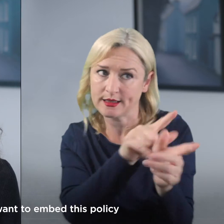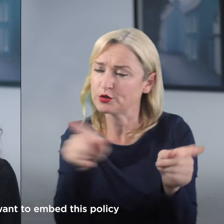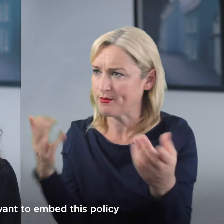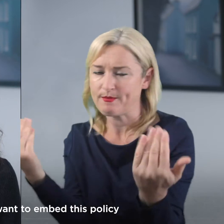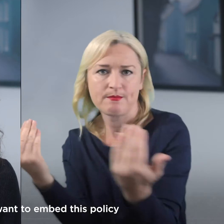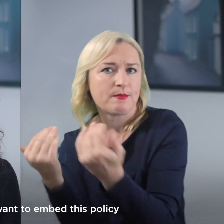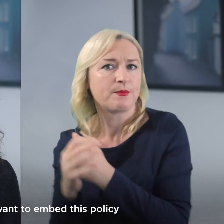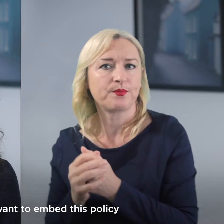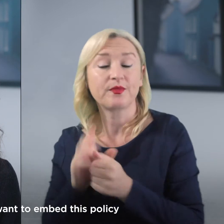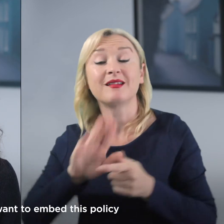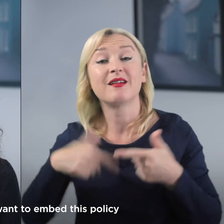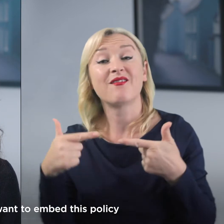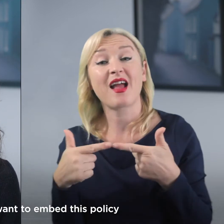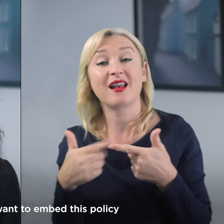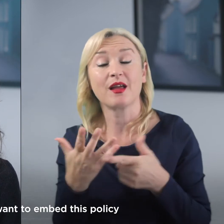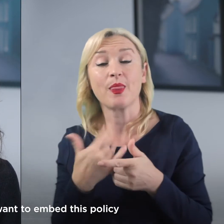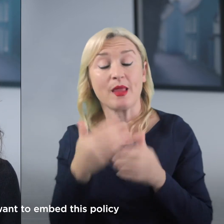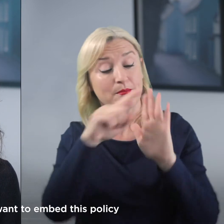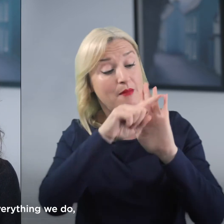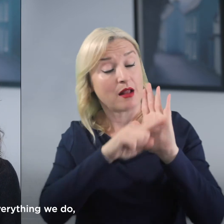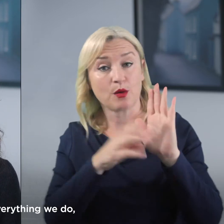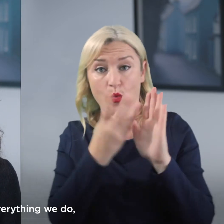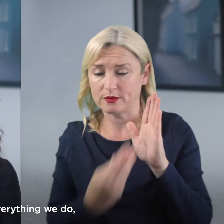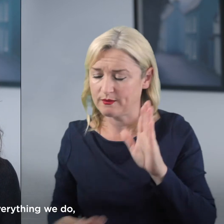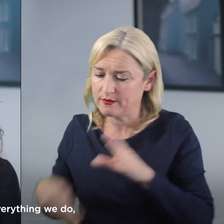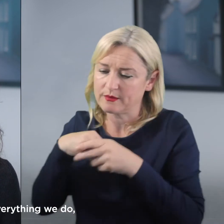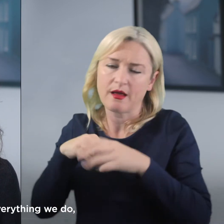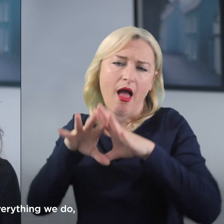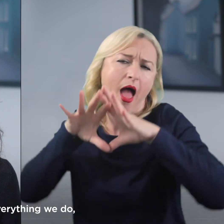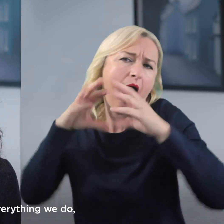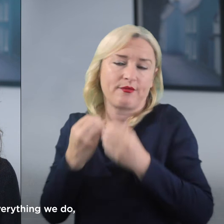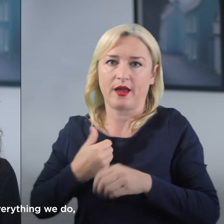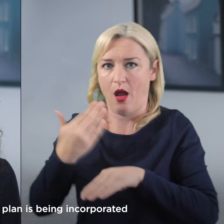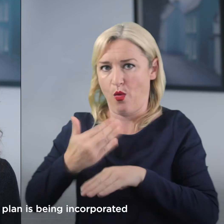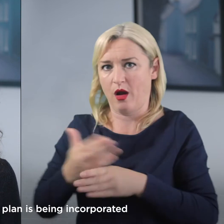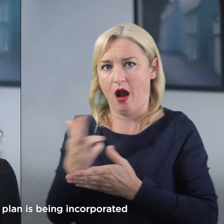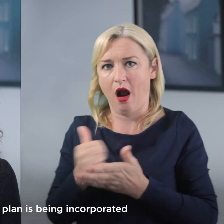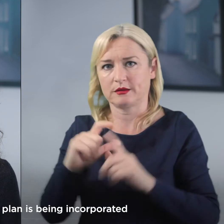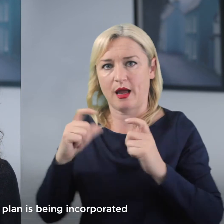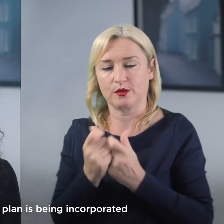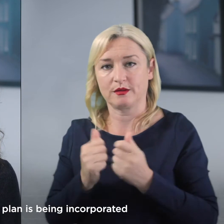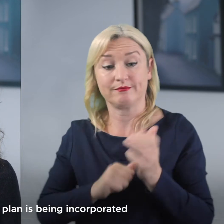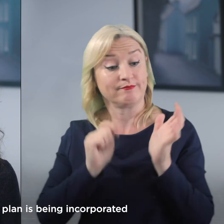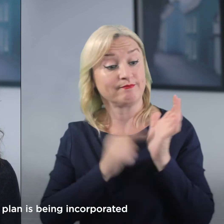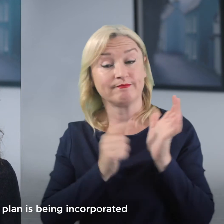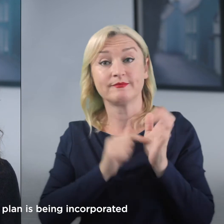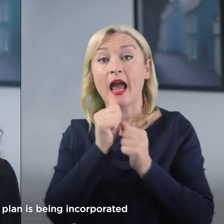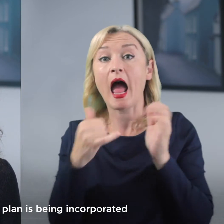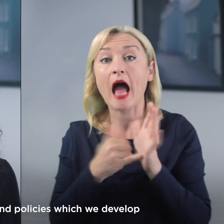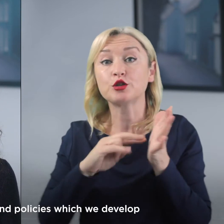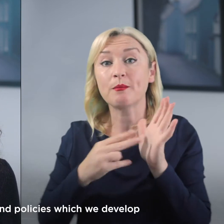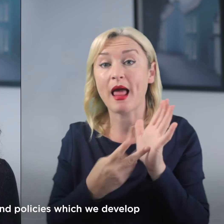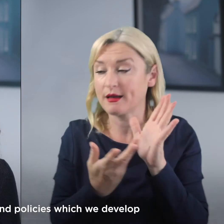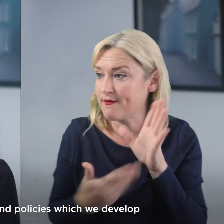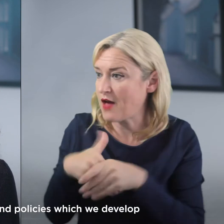And finally, we want to embed this policy into everything we do. So this first action plan is being